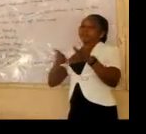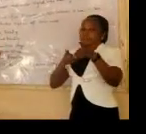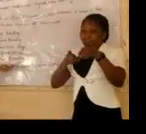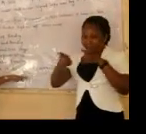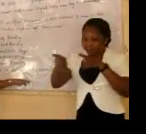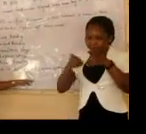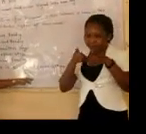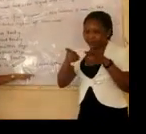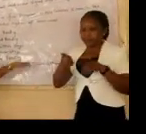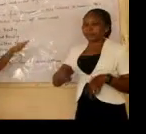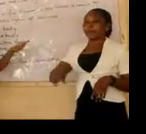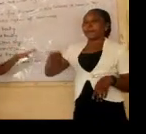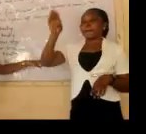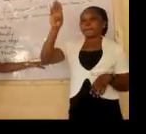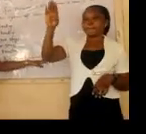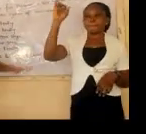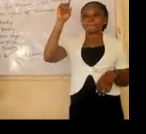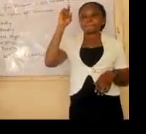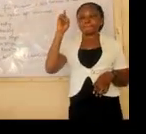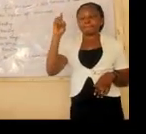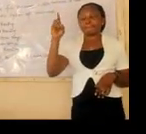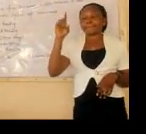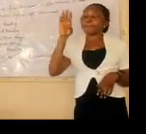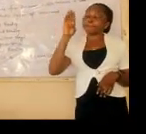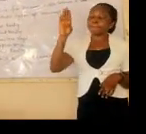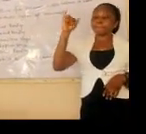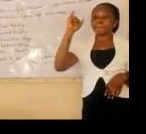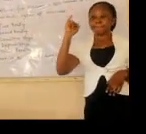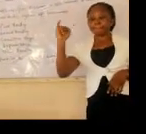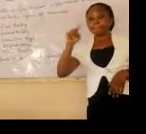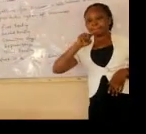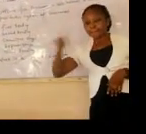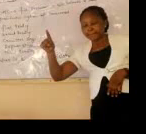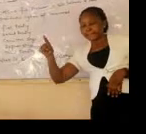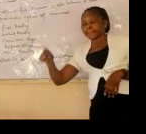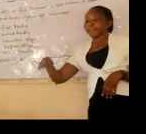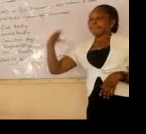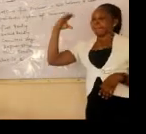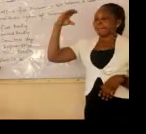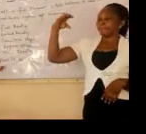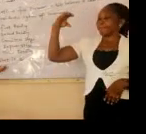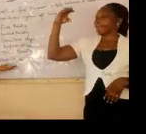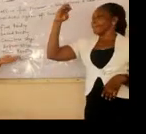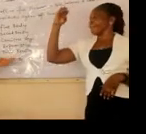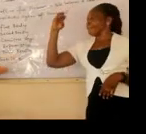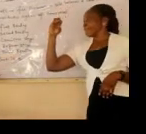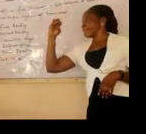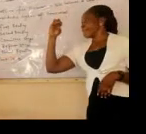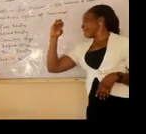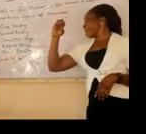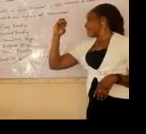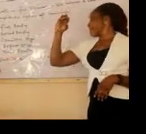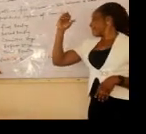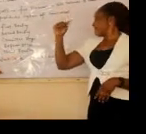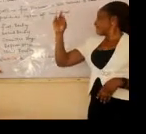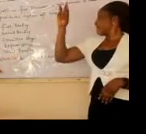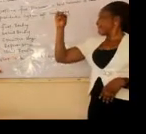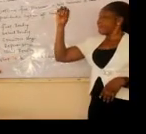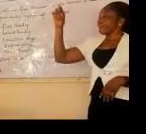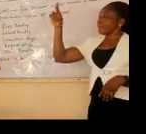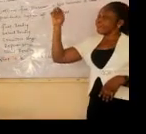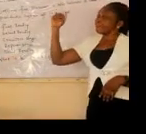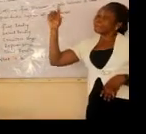define bicameral what? Legislation. So bicameral legislature is a